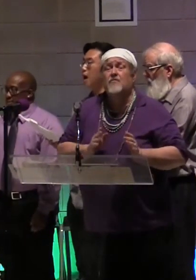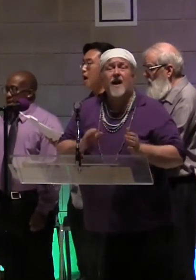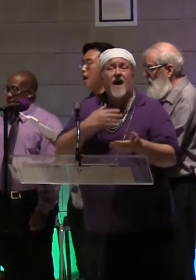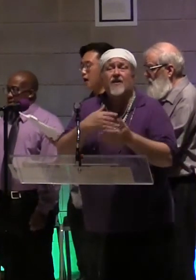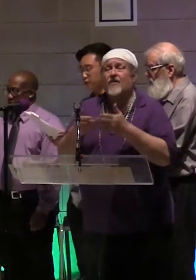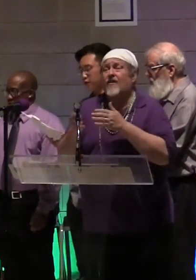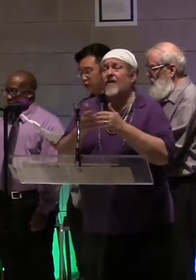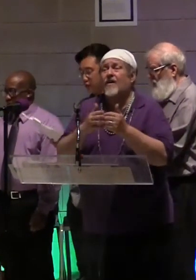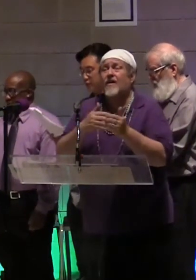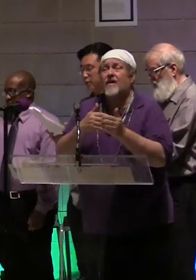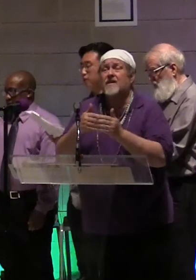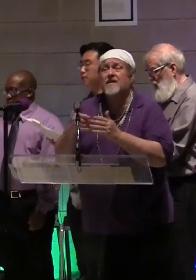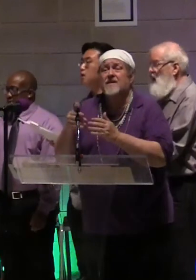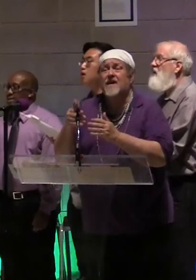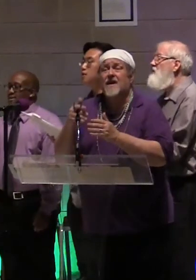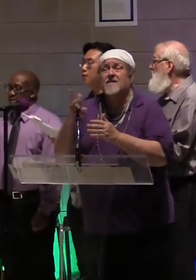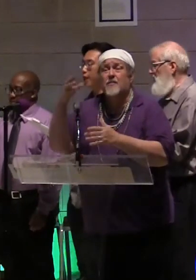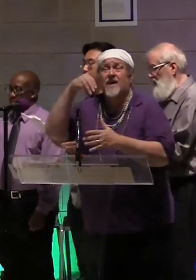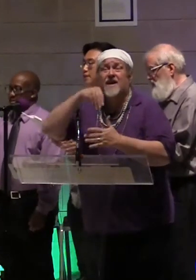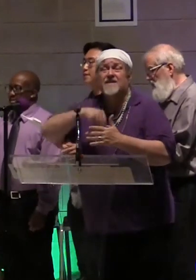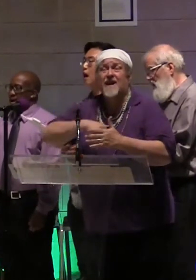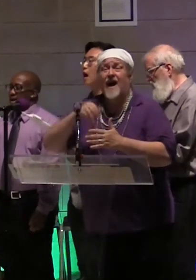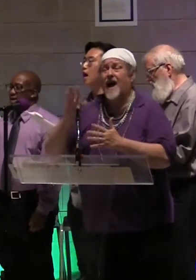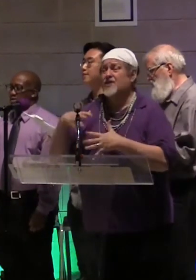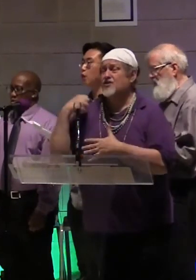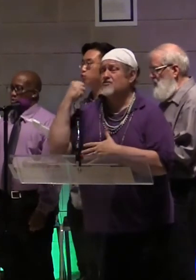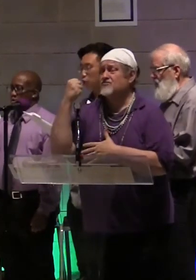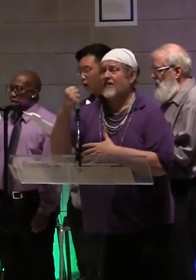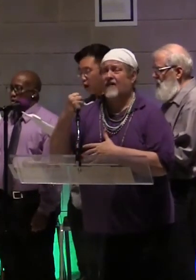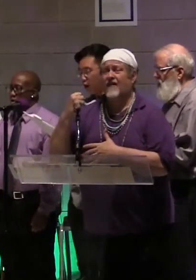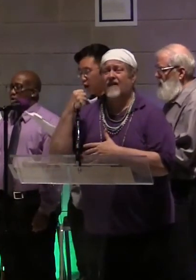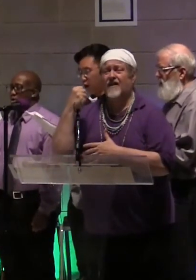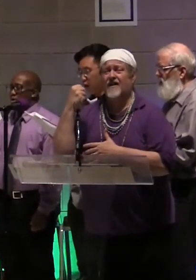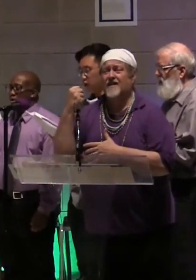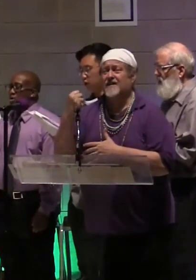No matter there's something inside so